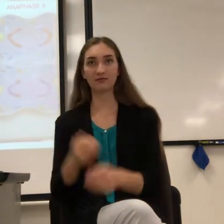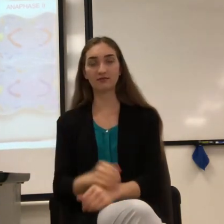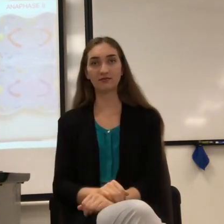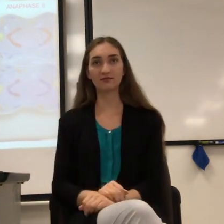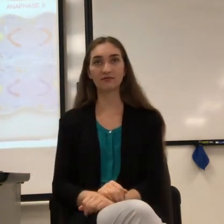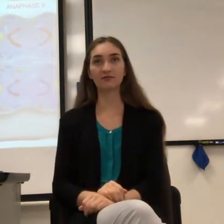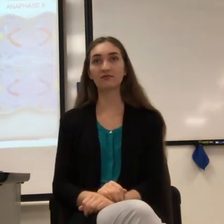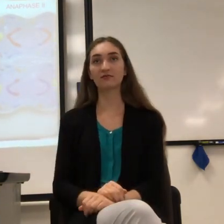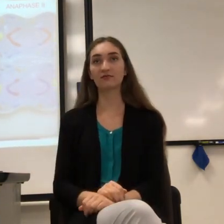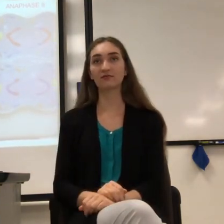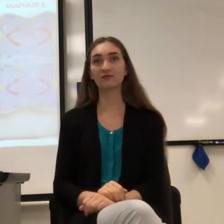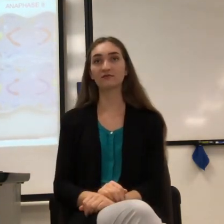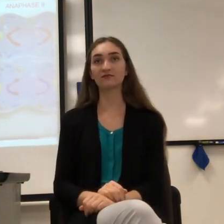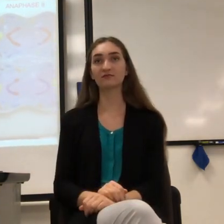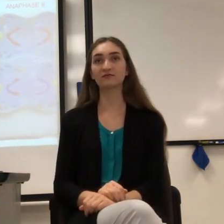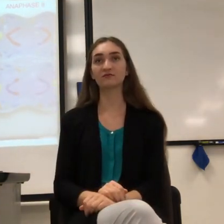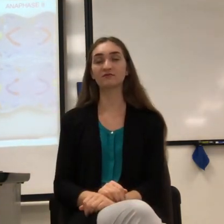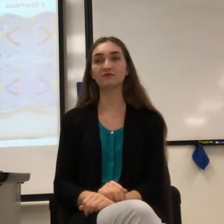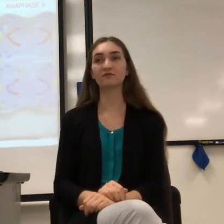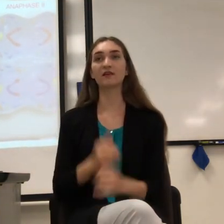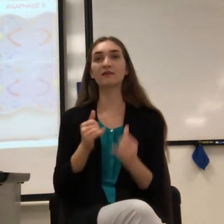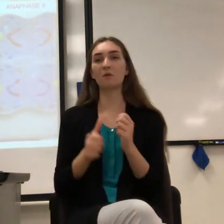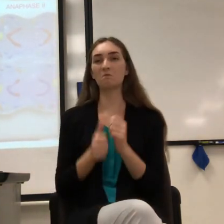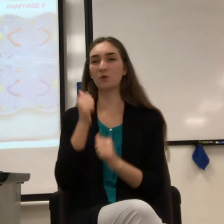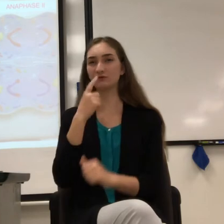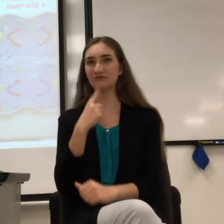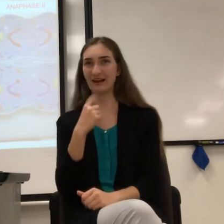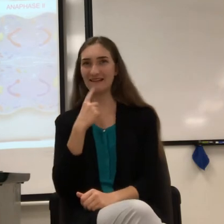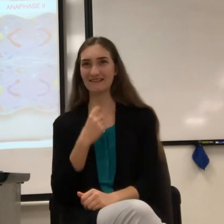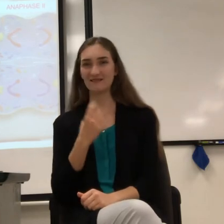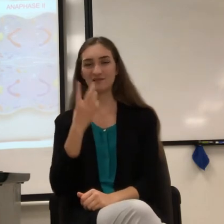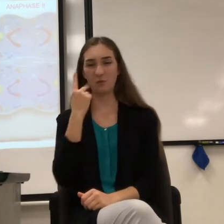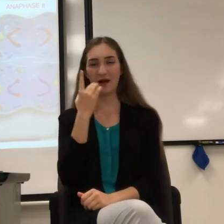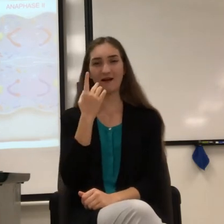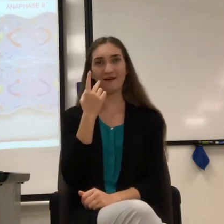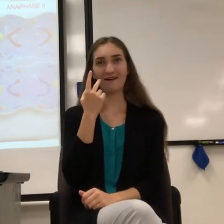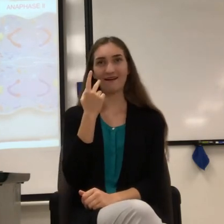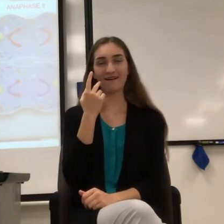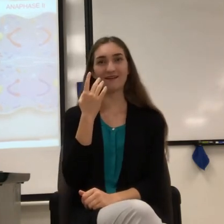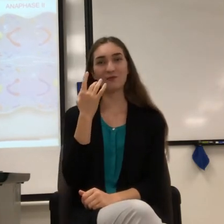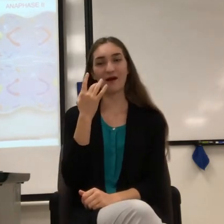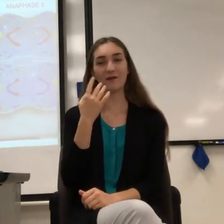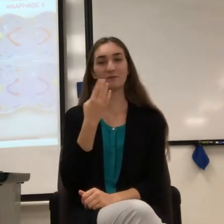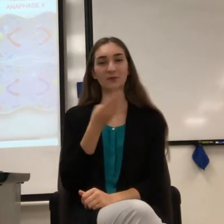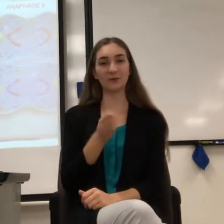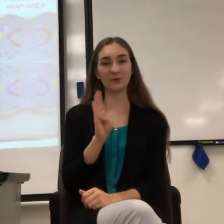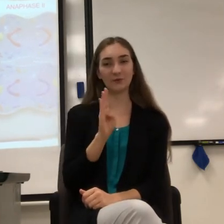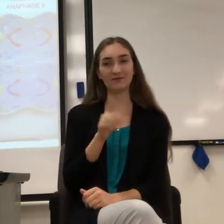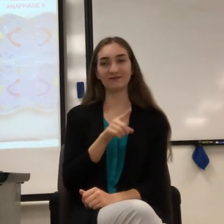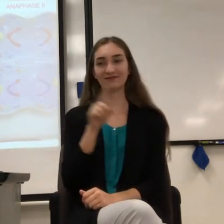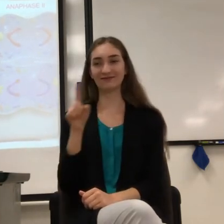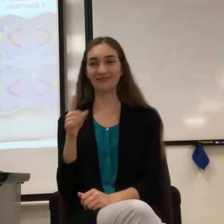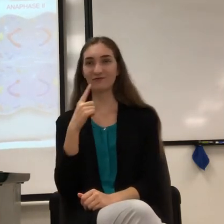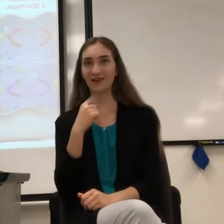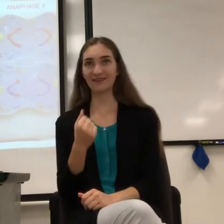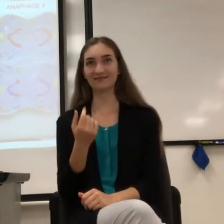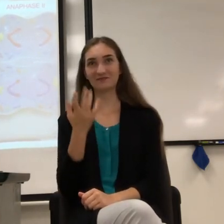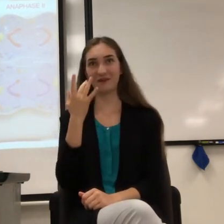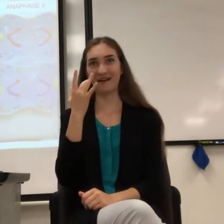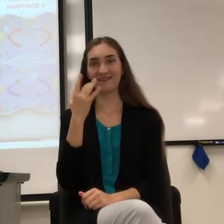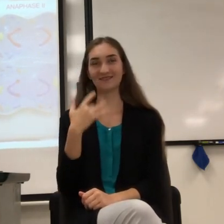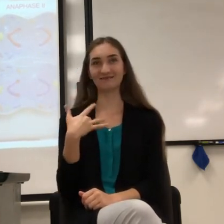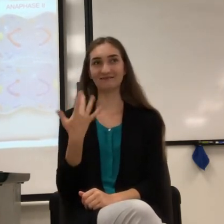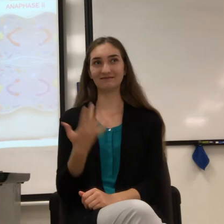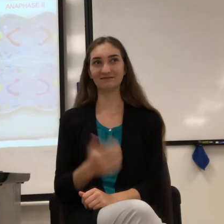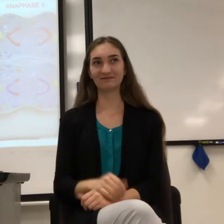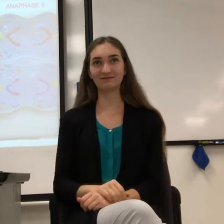Now it's mostly red. Why is that blue there? And why is that red there? What happened? I